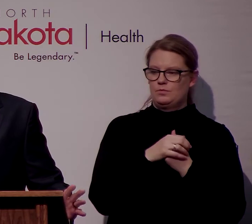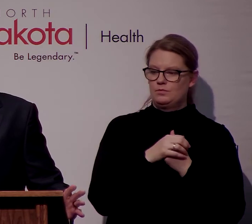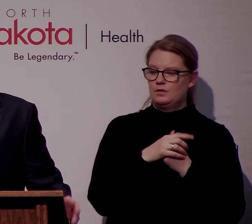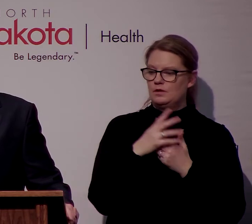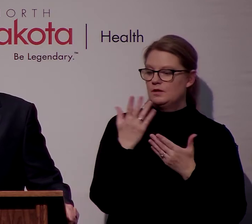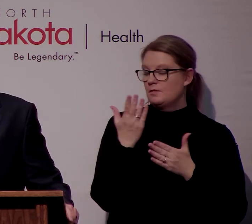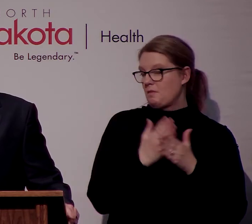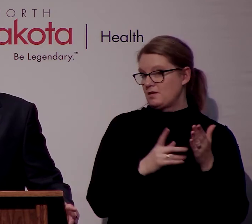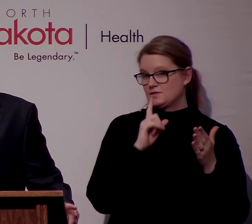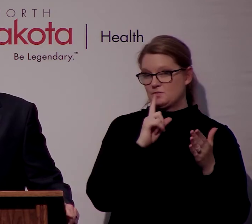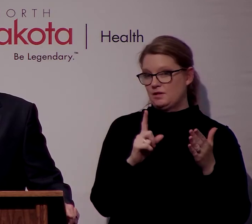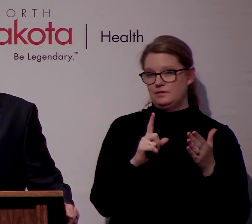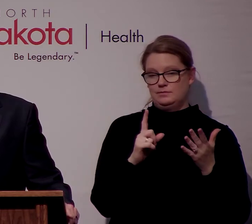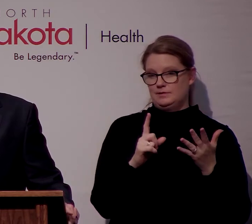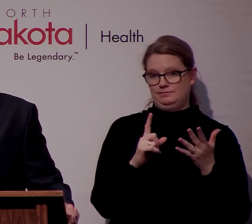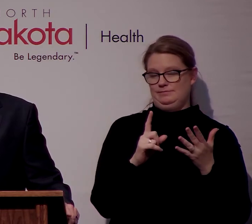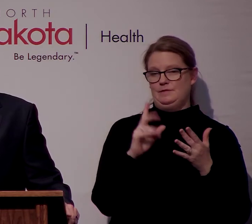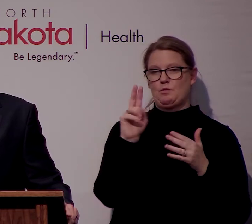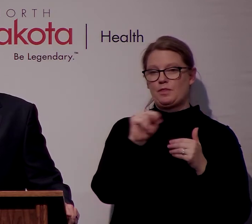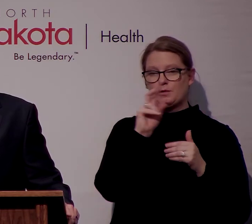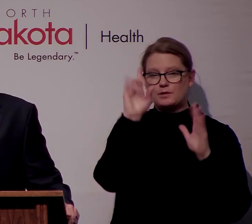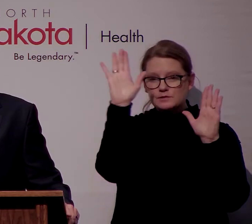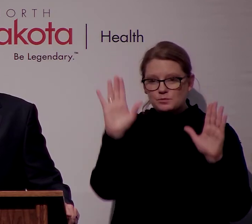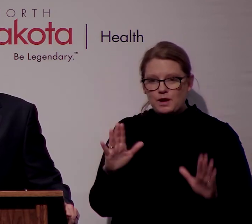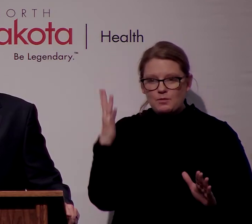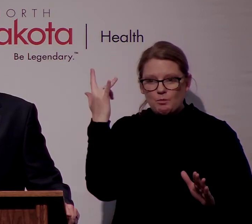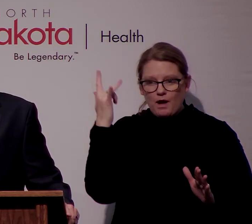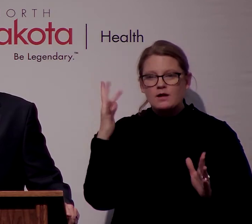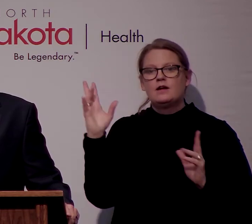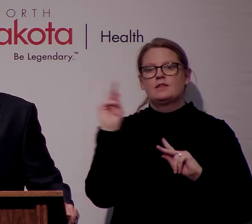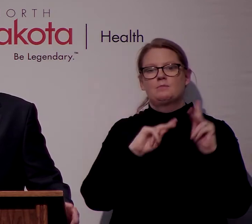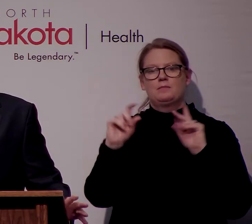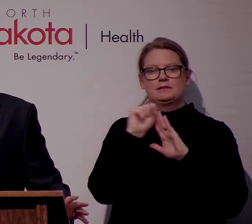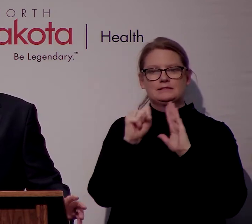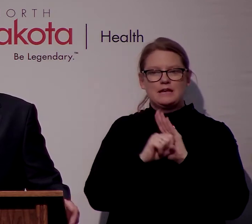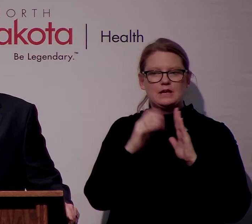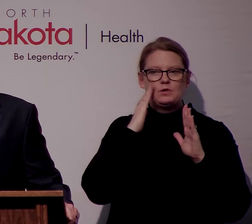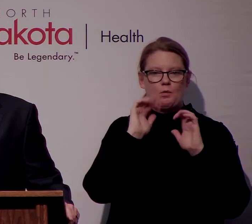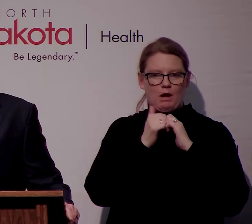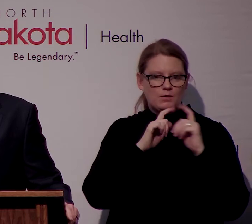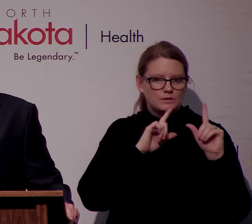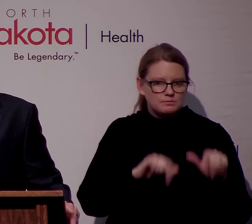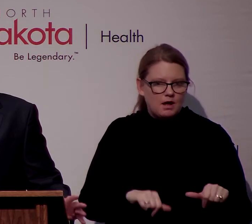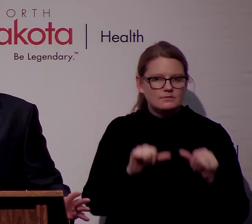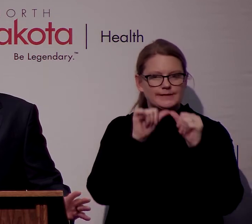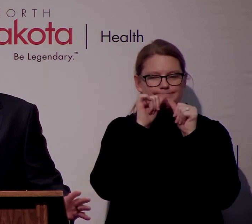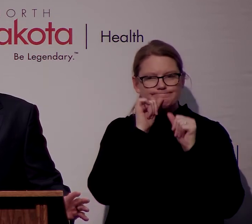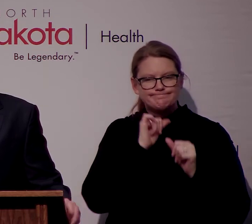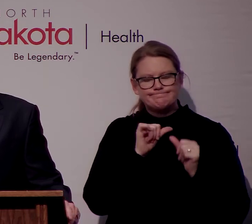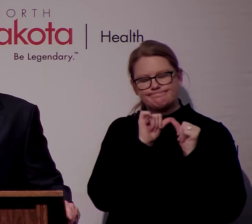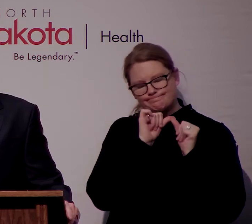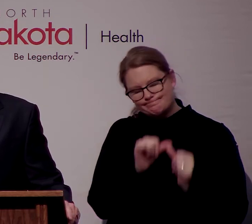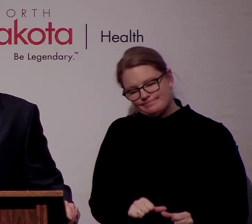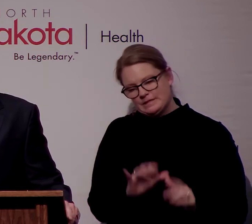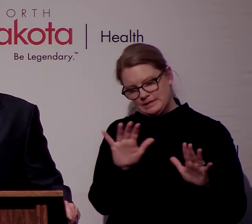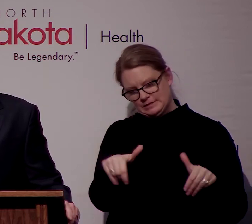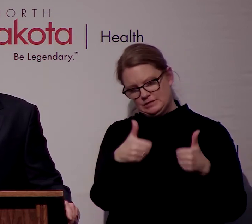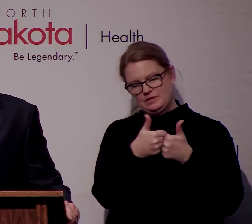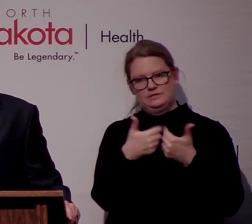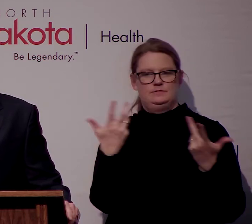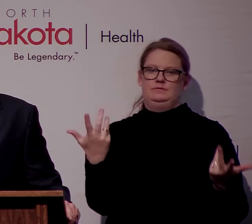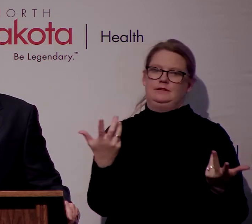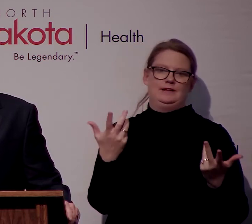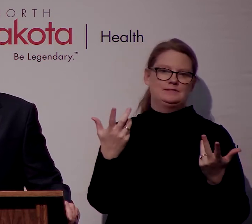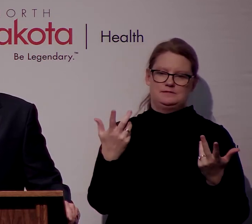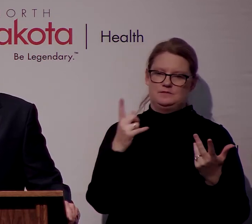makes North Dakota great is the people that we have in our state that know how to respond and persevere through challenges. It's been here since before our state